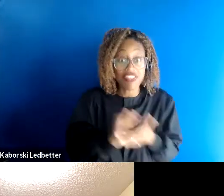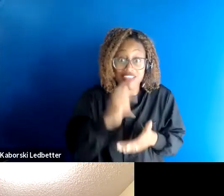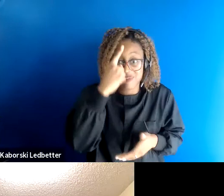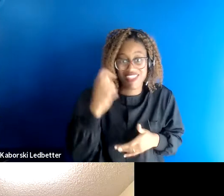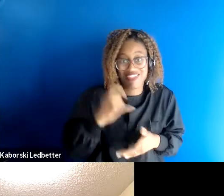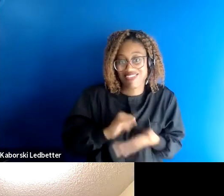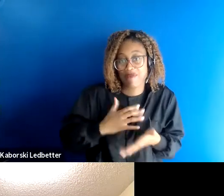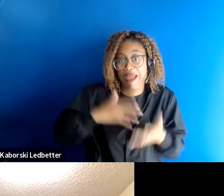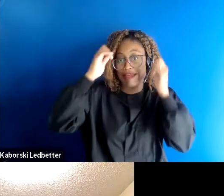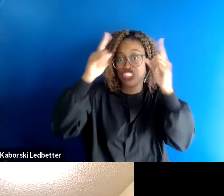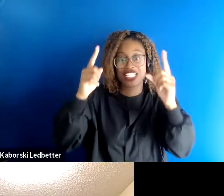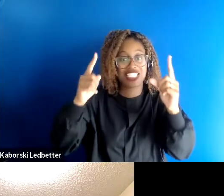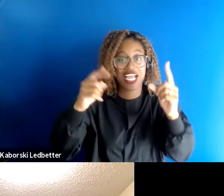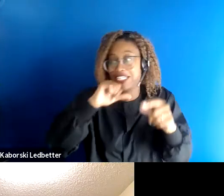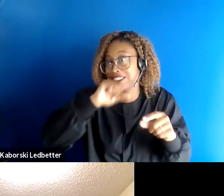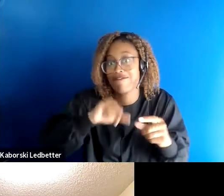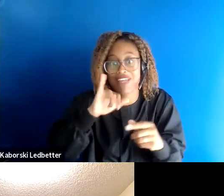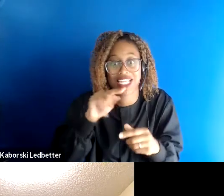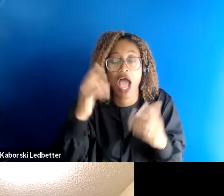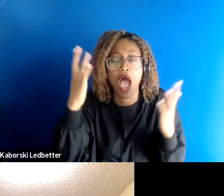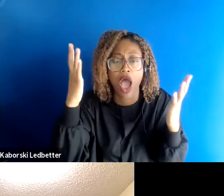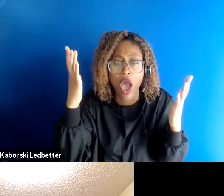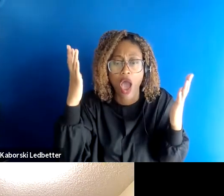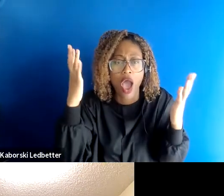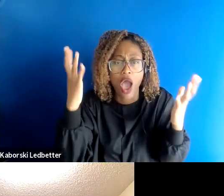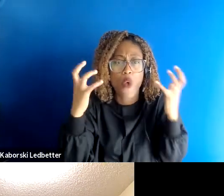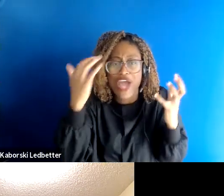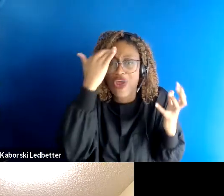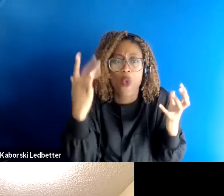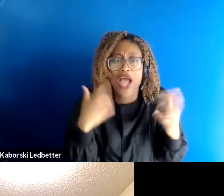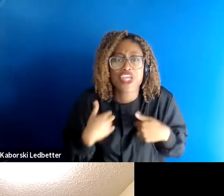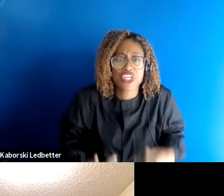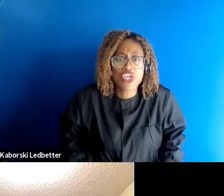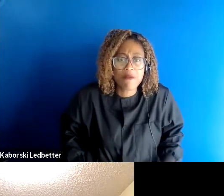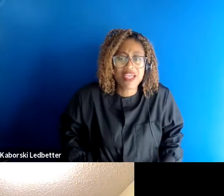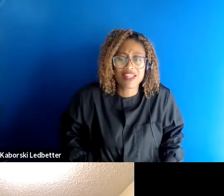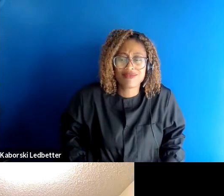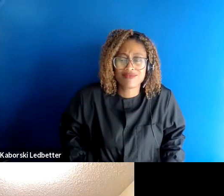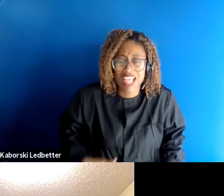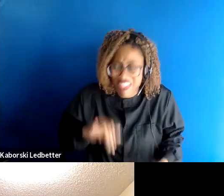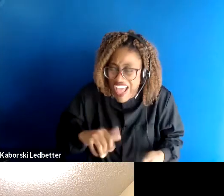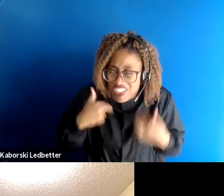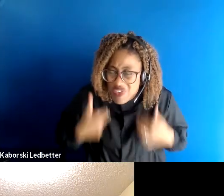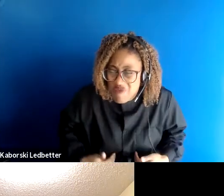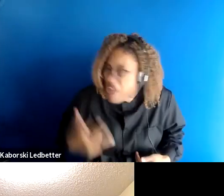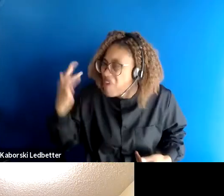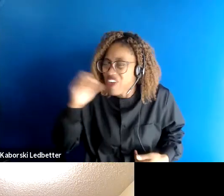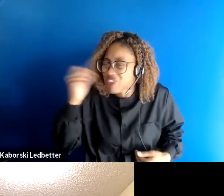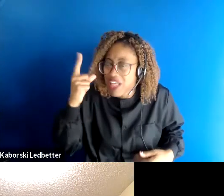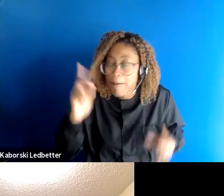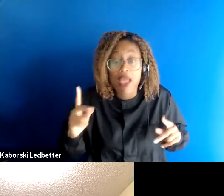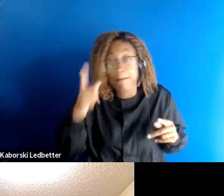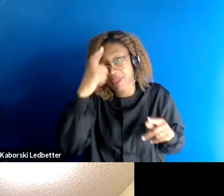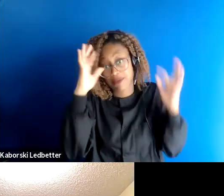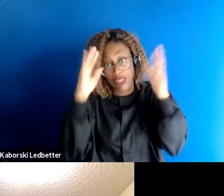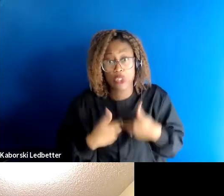just I just want to know why human's human. I don't understand it. I don't understand people. I think it's being autistic and